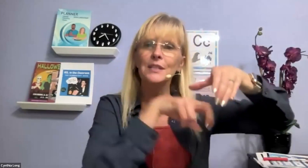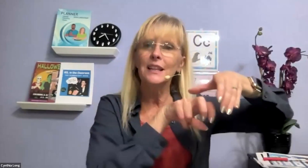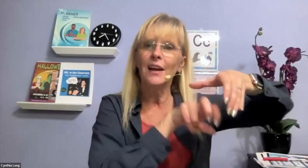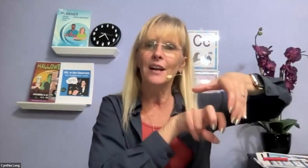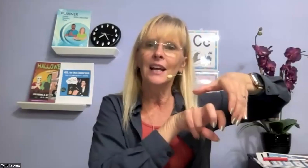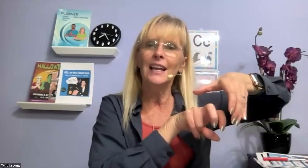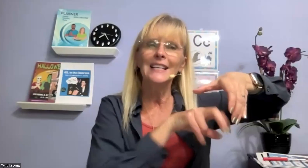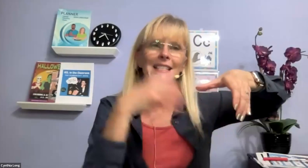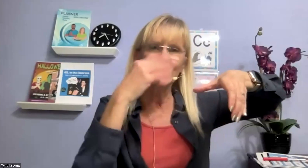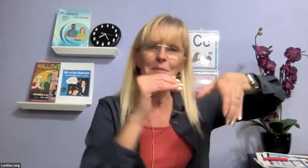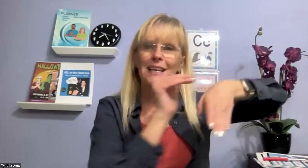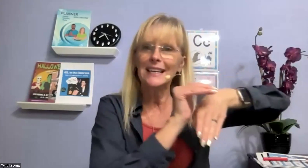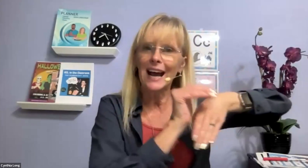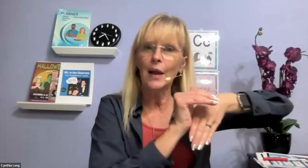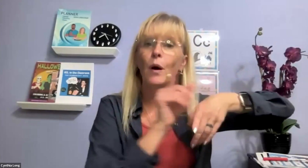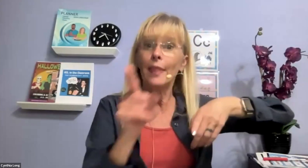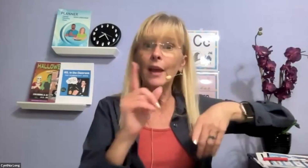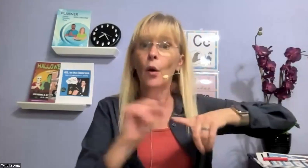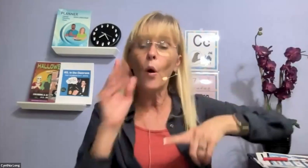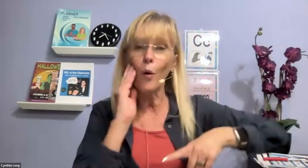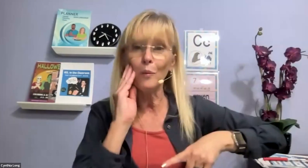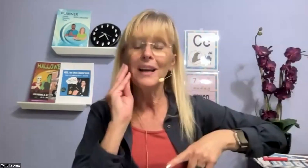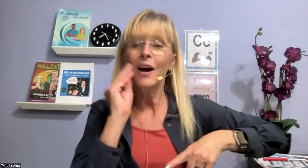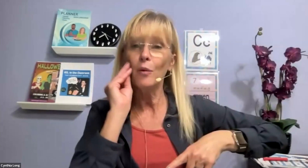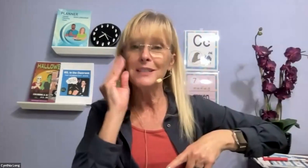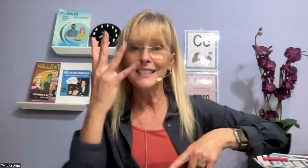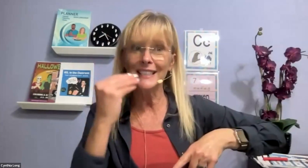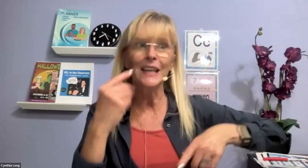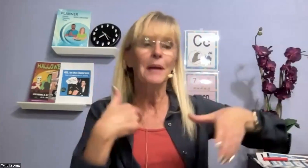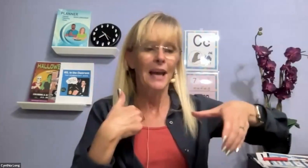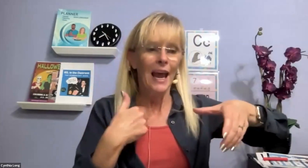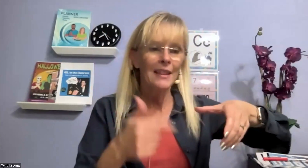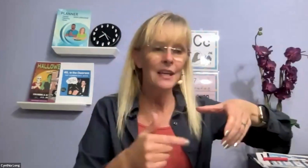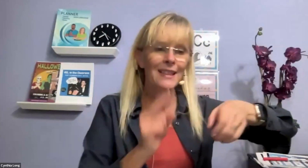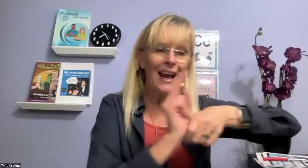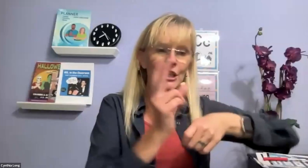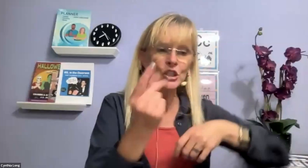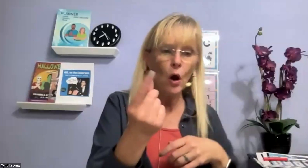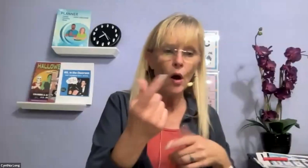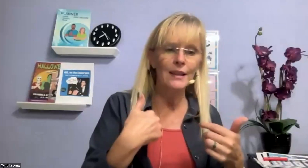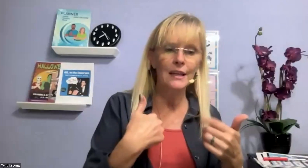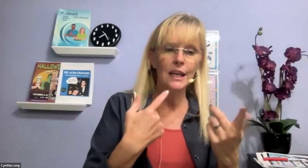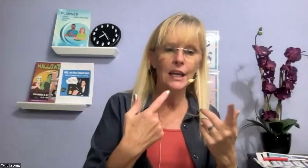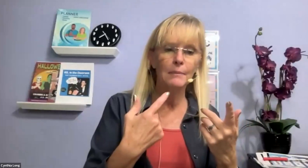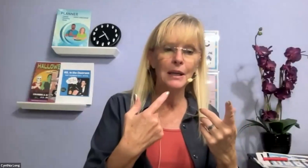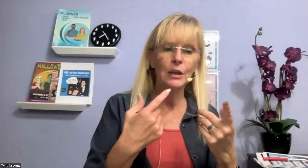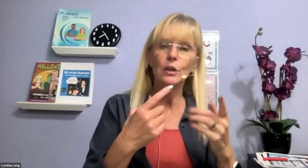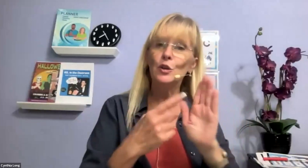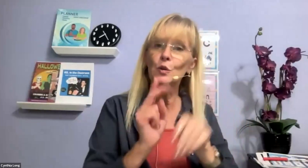in there and he sleeps at night while they go home to sleep. And then that dog then can be